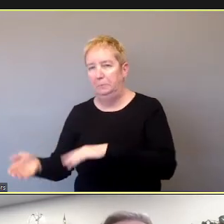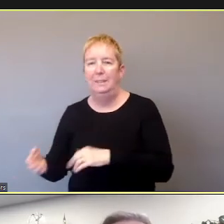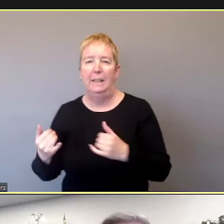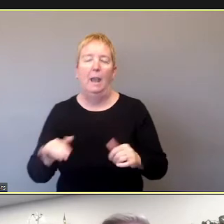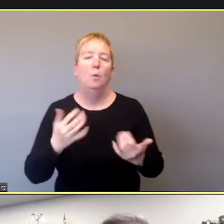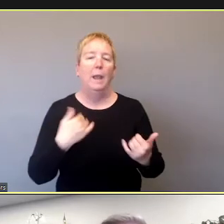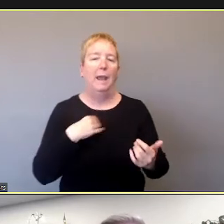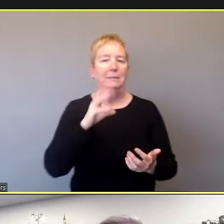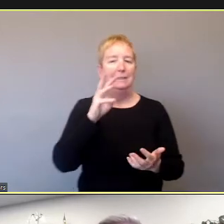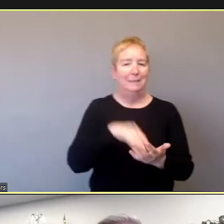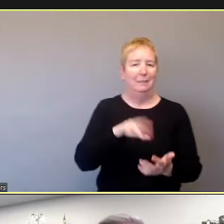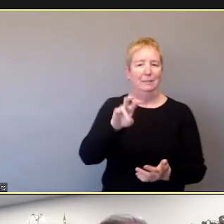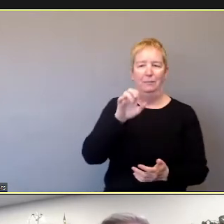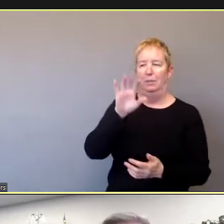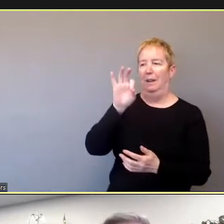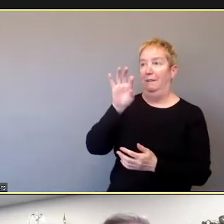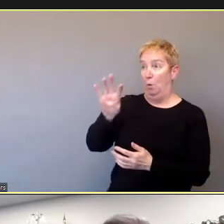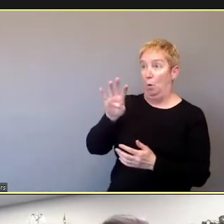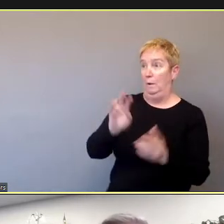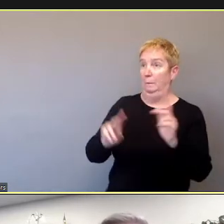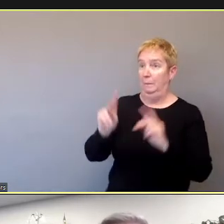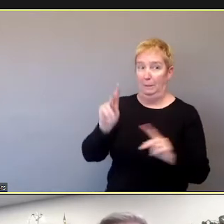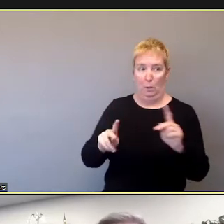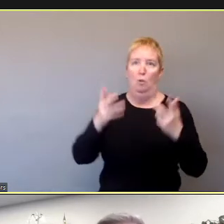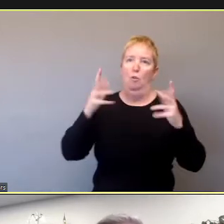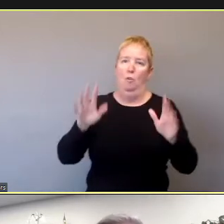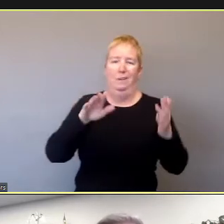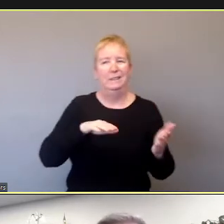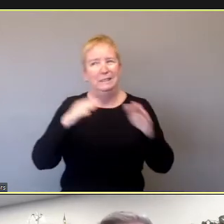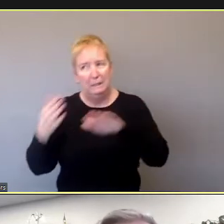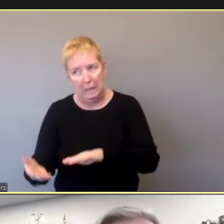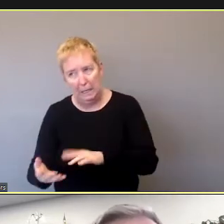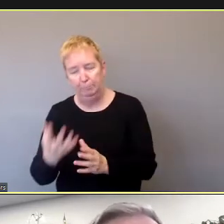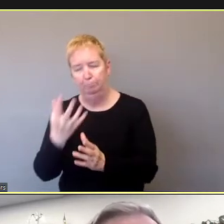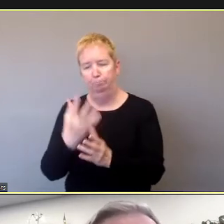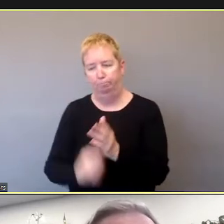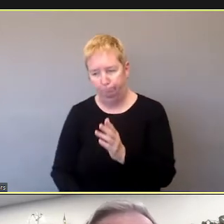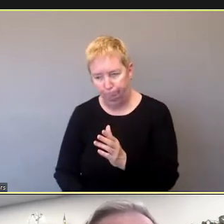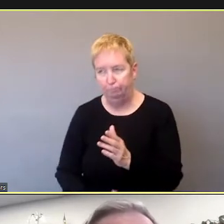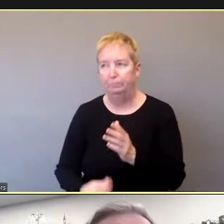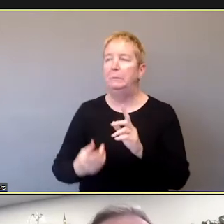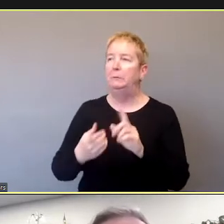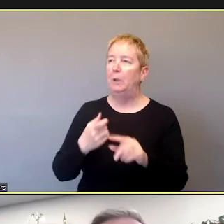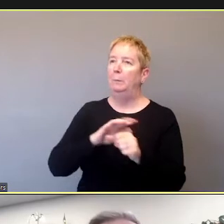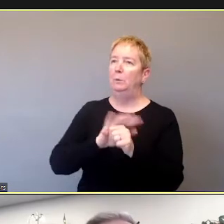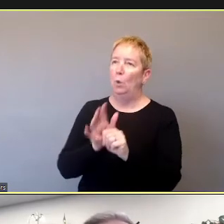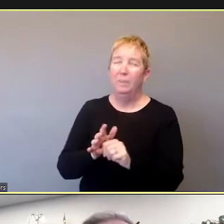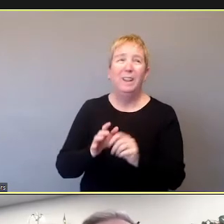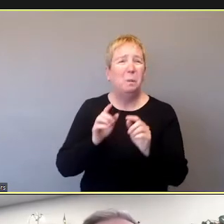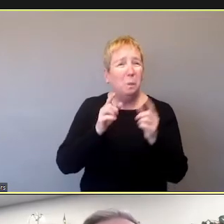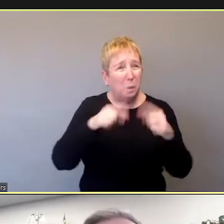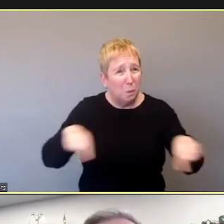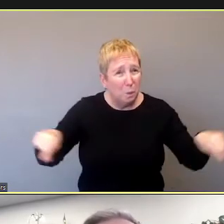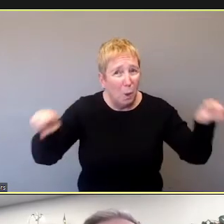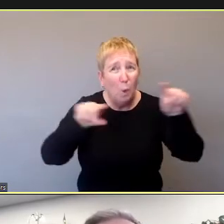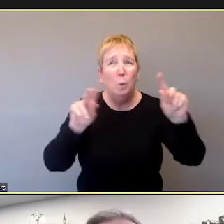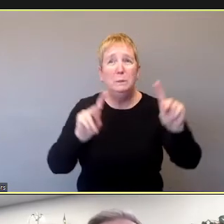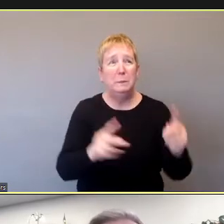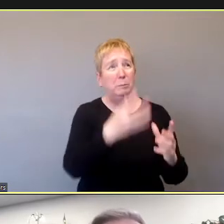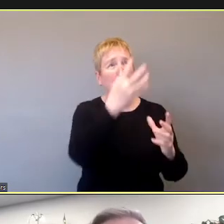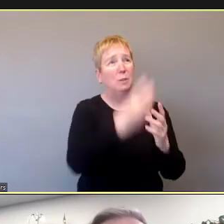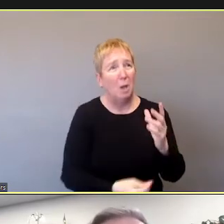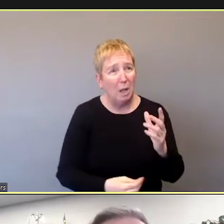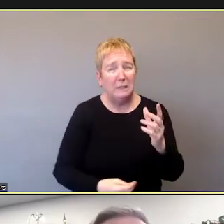6,794 New Mexicans who have died from coronavirus. Every one of those people is important and lived